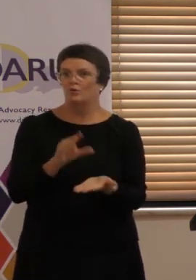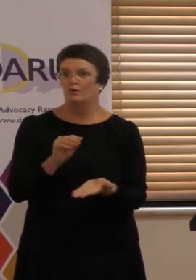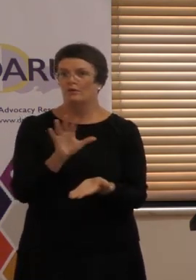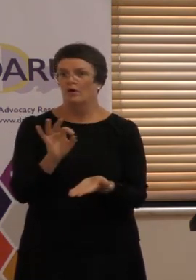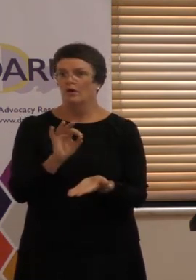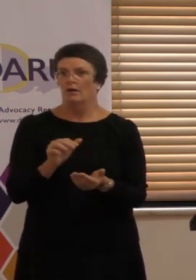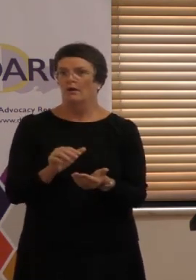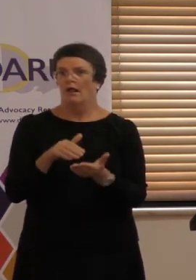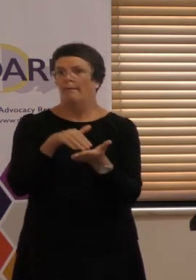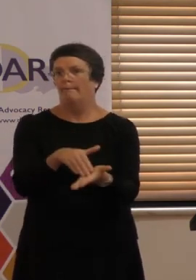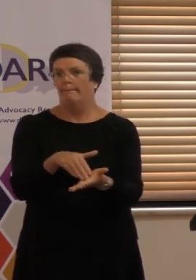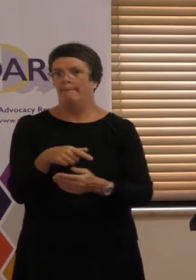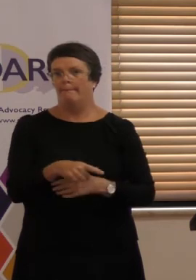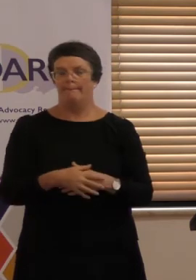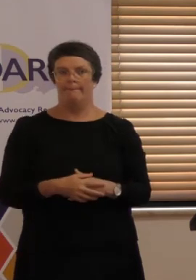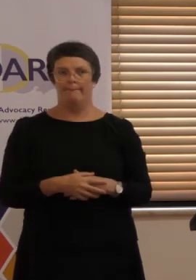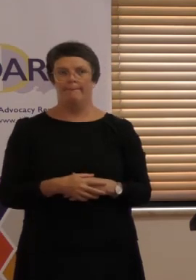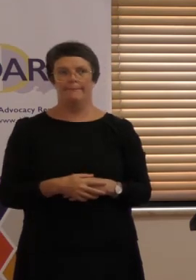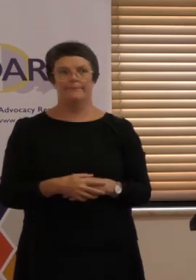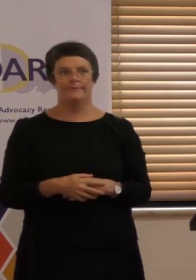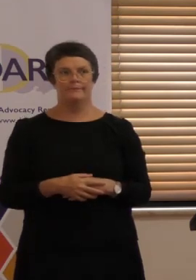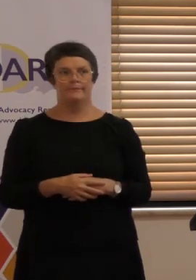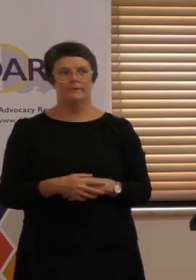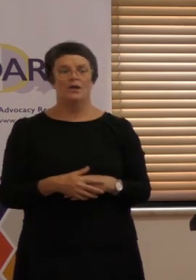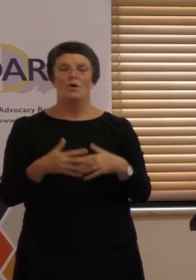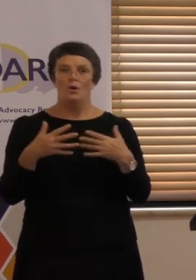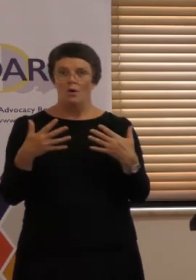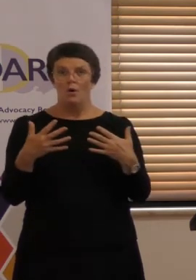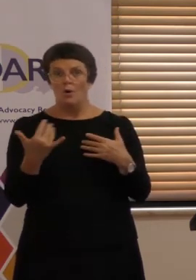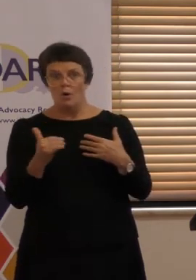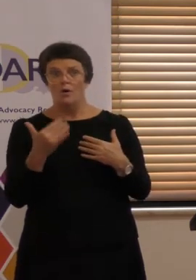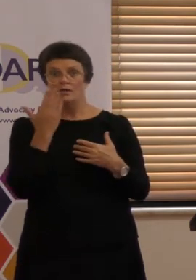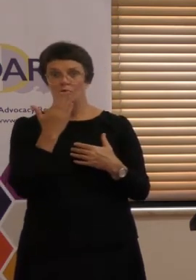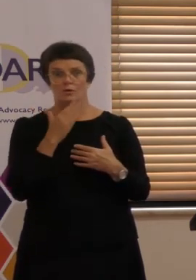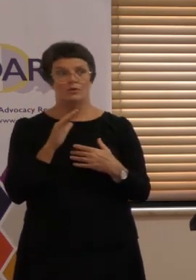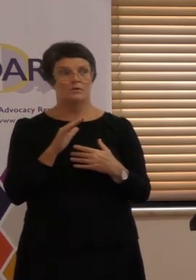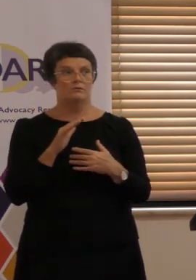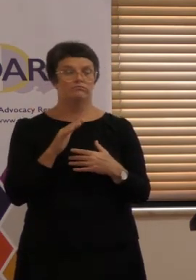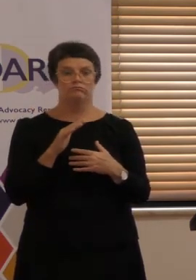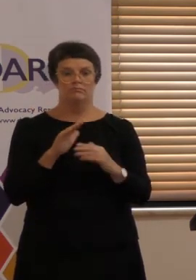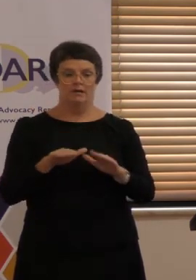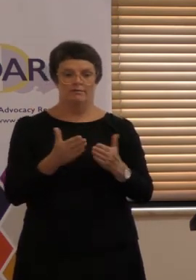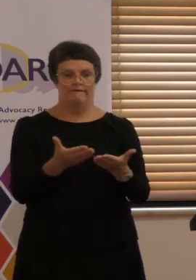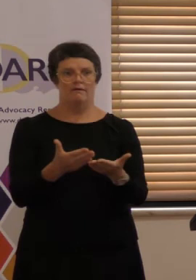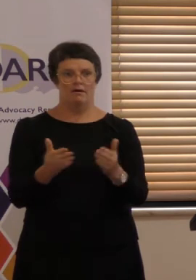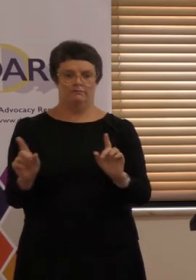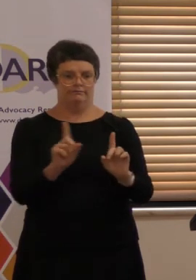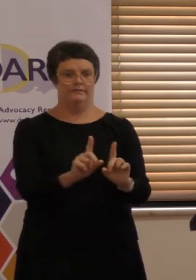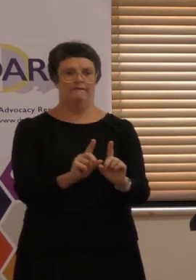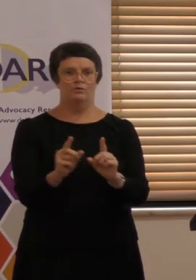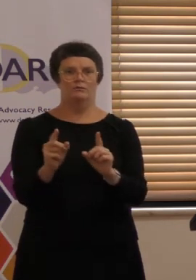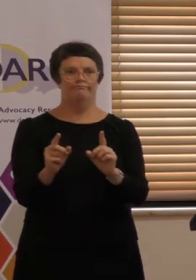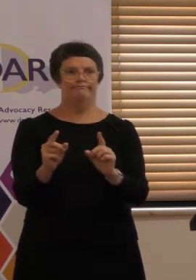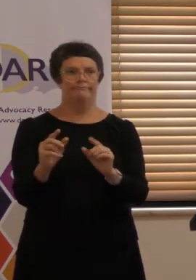other aspects of best schooling. Also, that schools don't necessarily provide aids for social times when students might